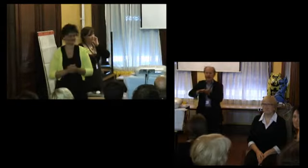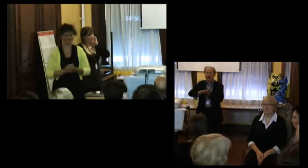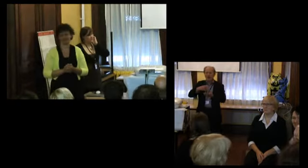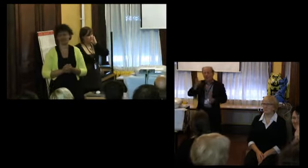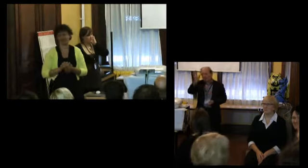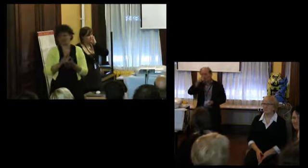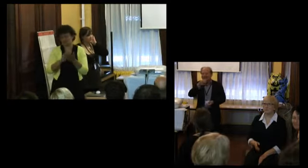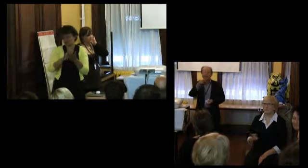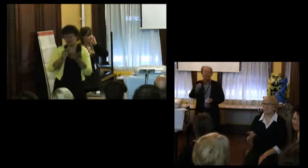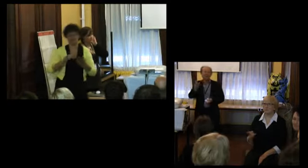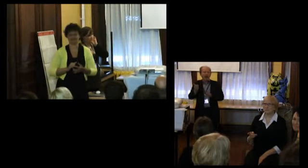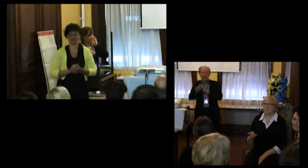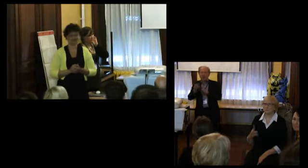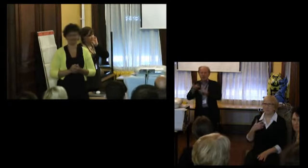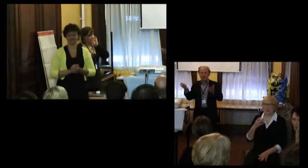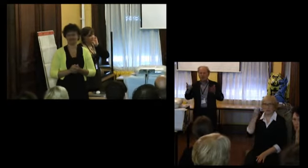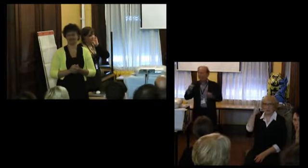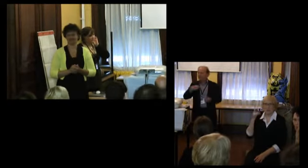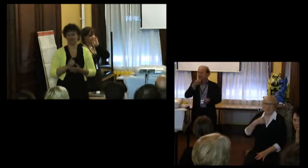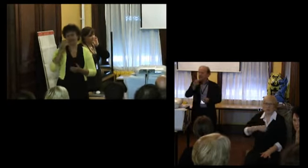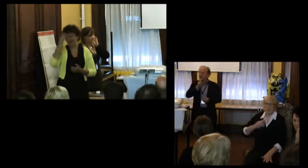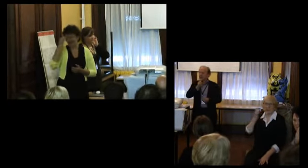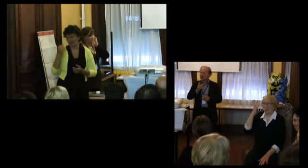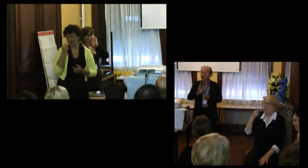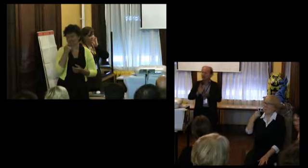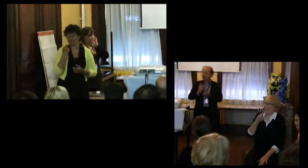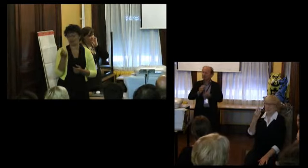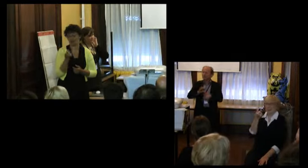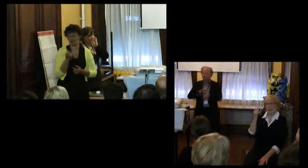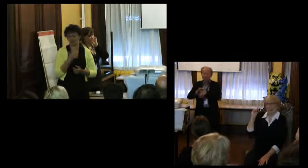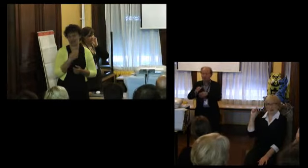Sorry, I forgot to say something.